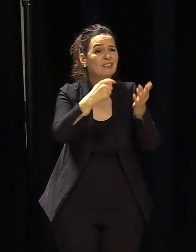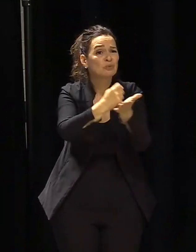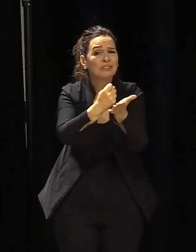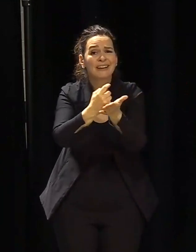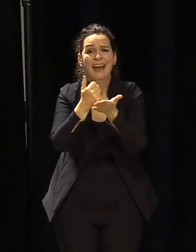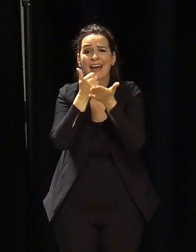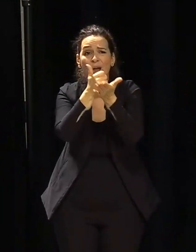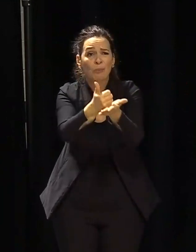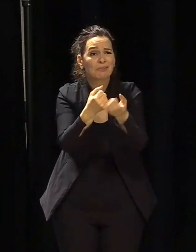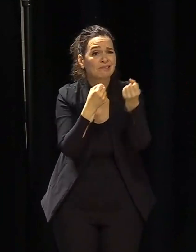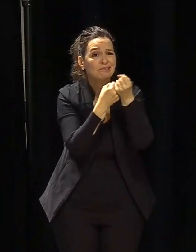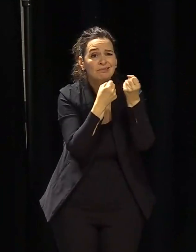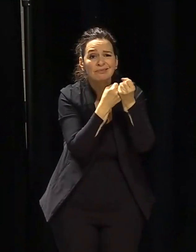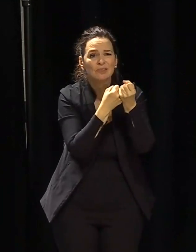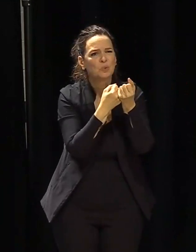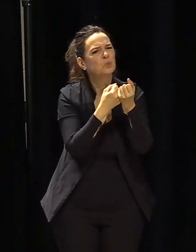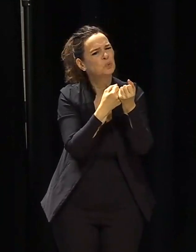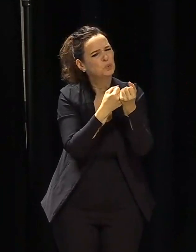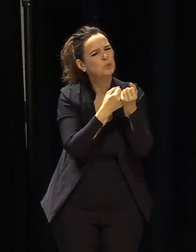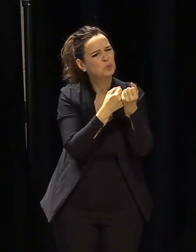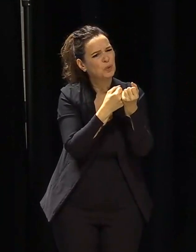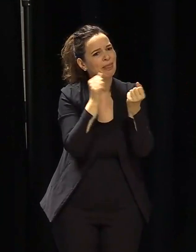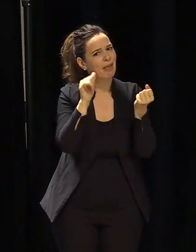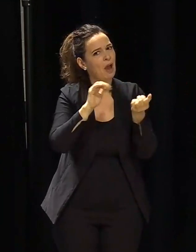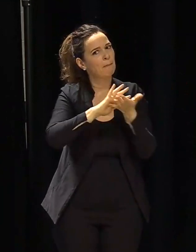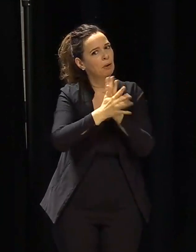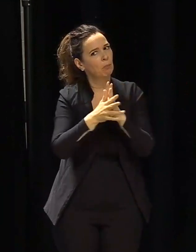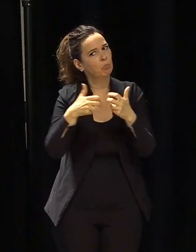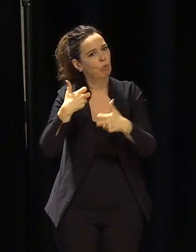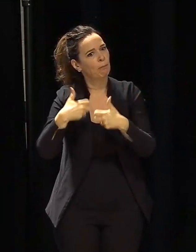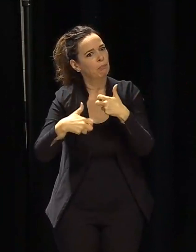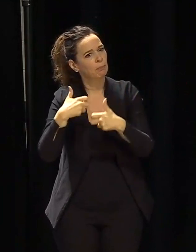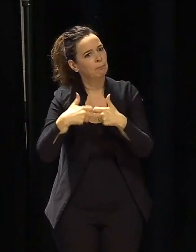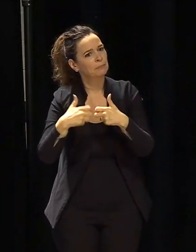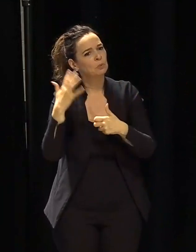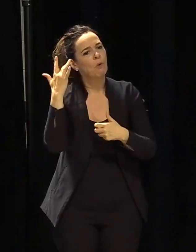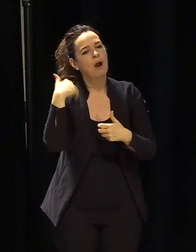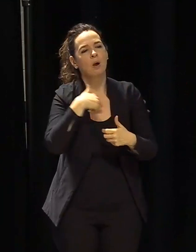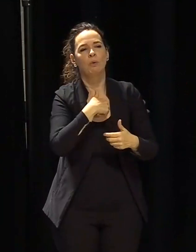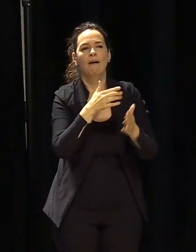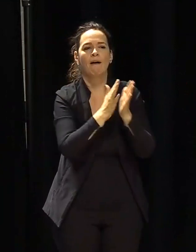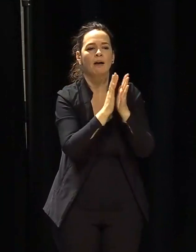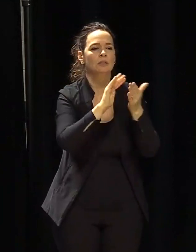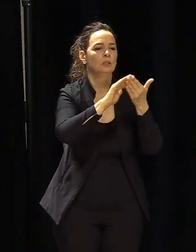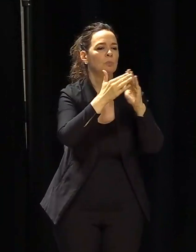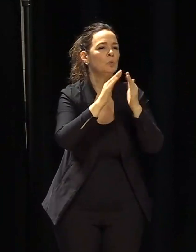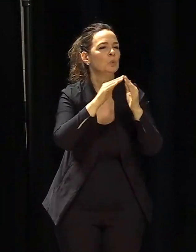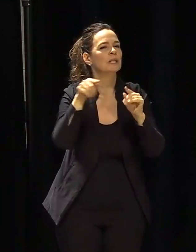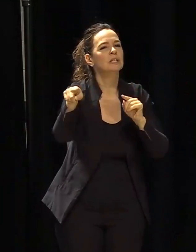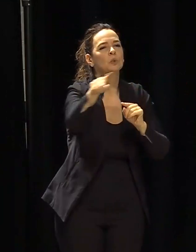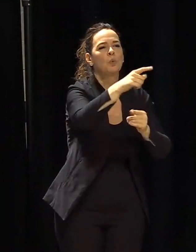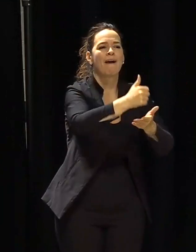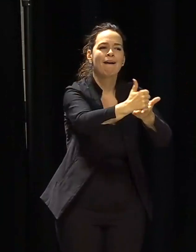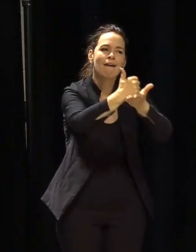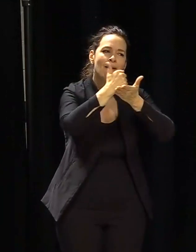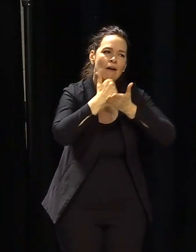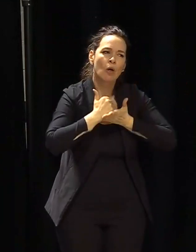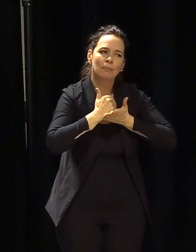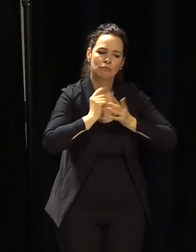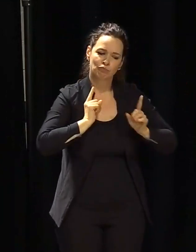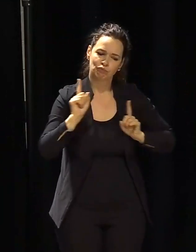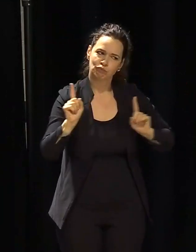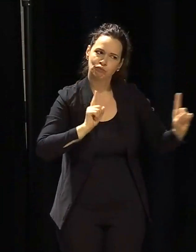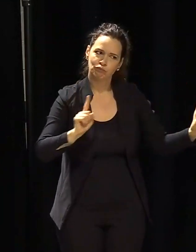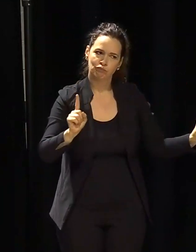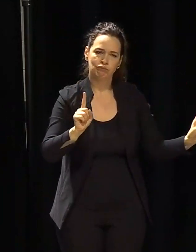to try to flatten this thing out. And we need people to really assess their social activity in this